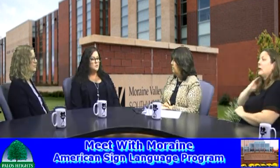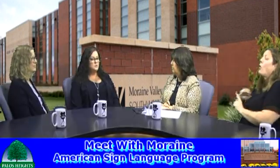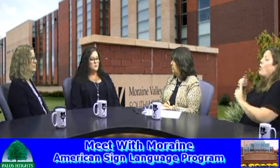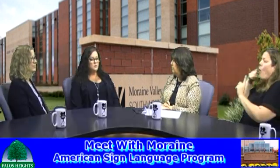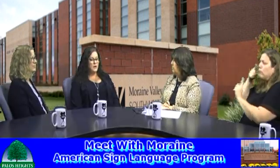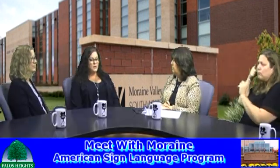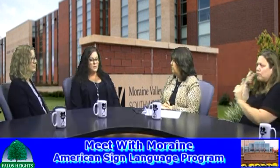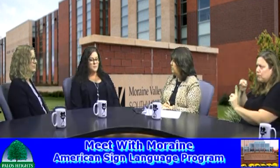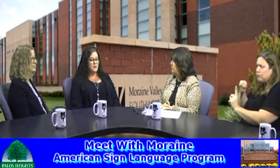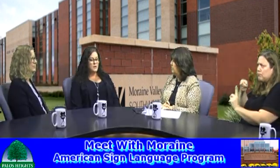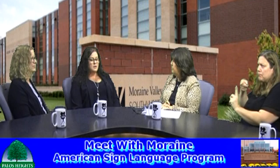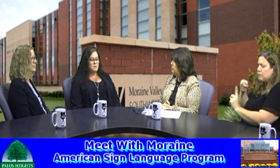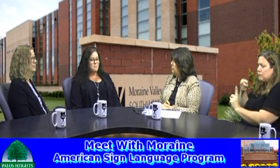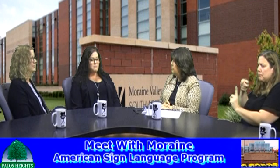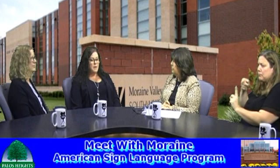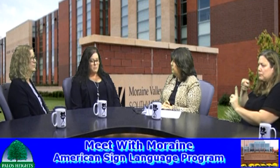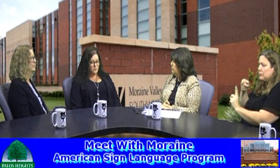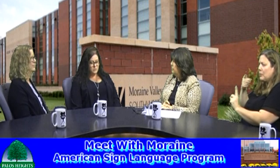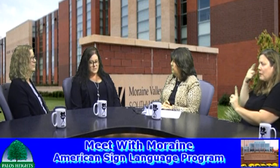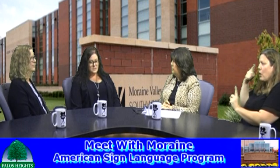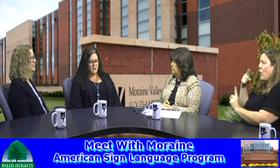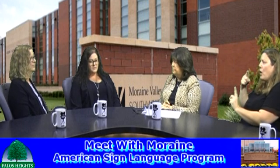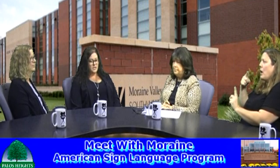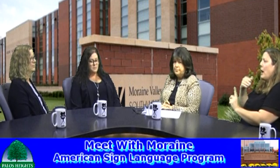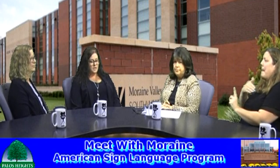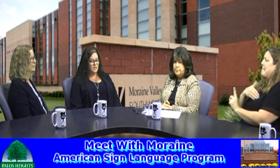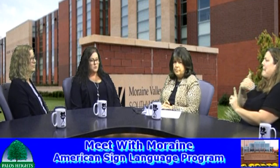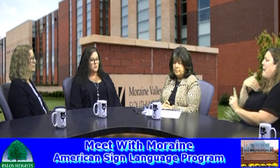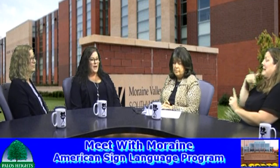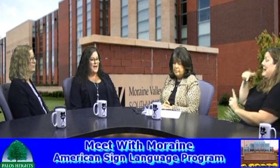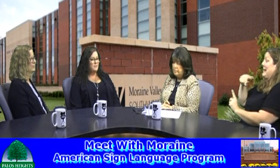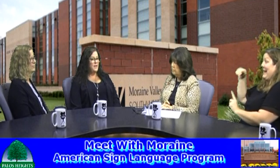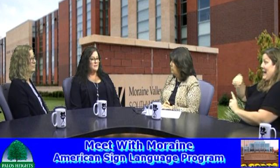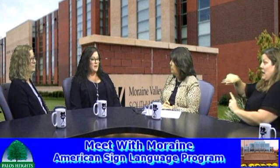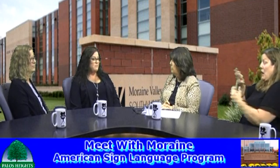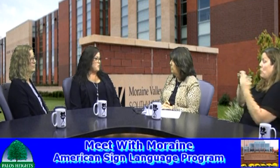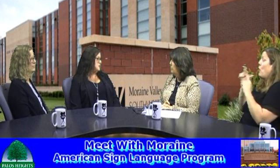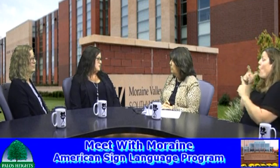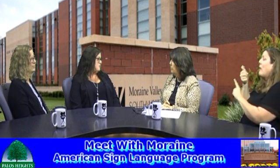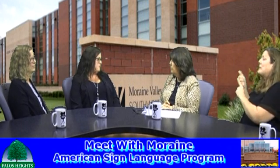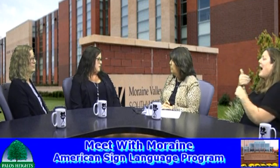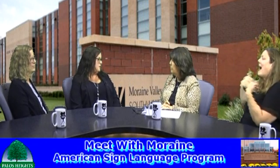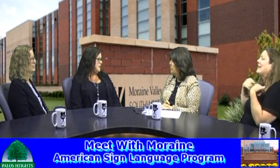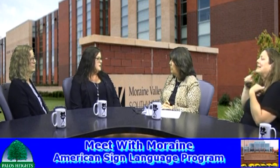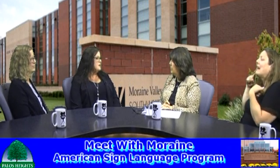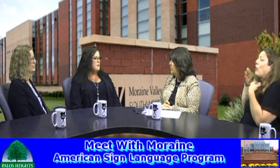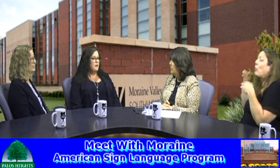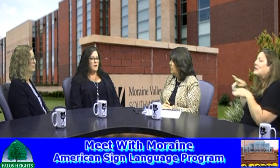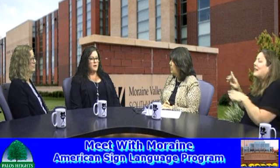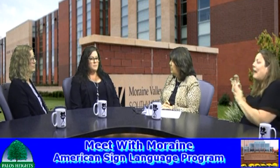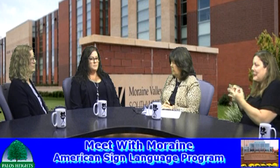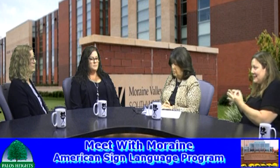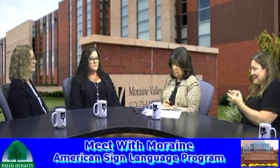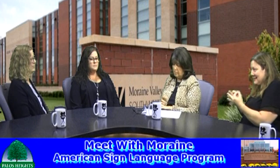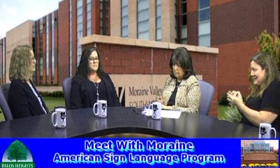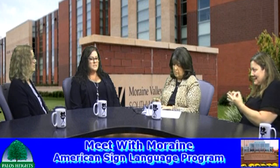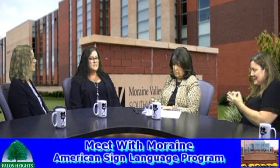targeted to members of the community who have a deaf person in their family.